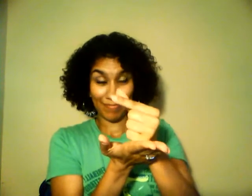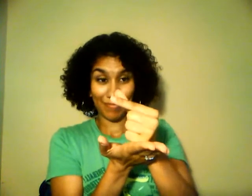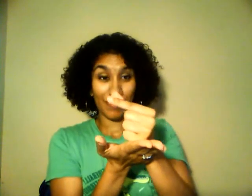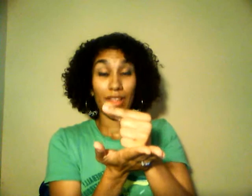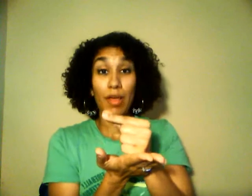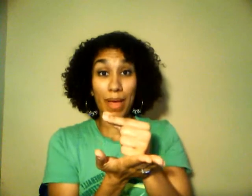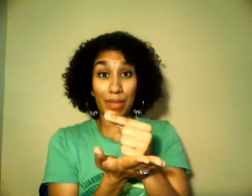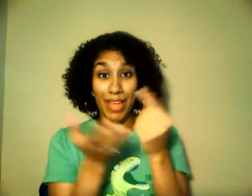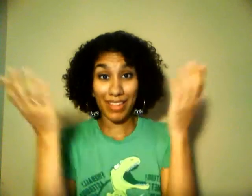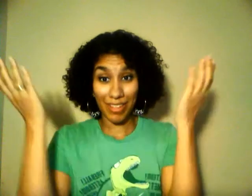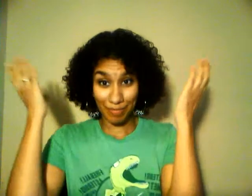Backpack.